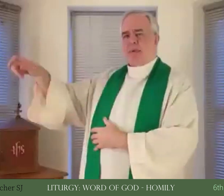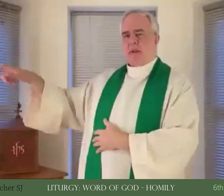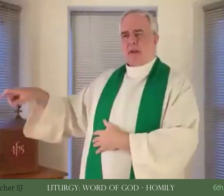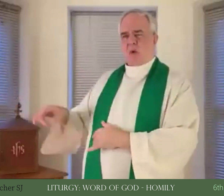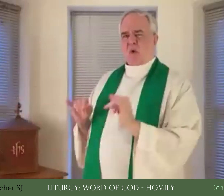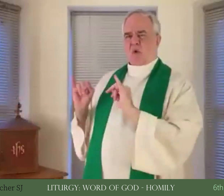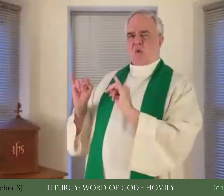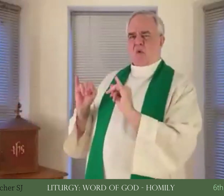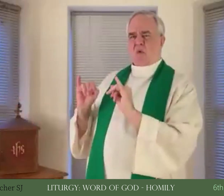people, who